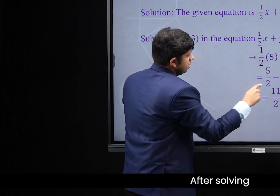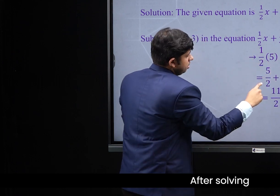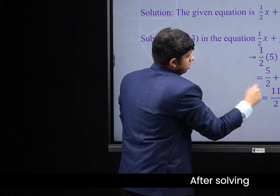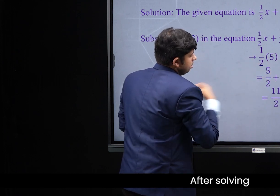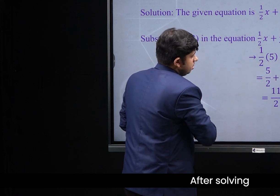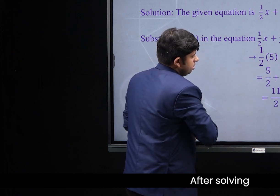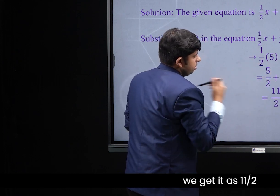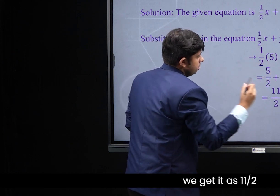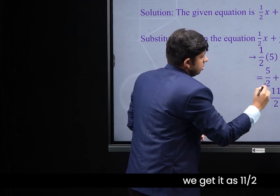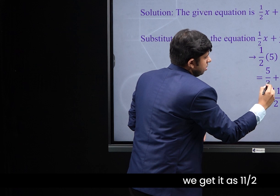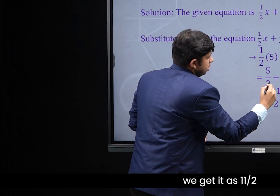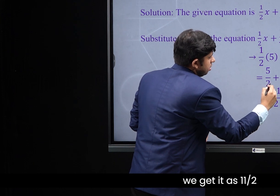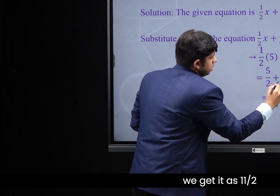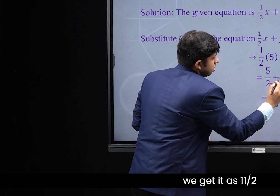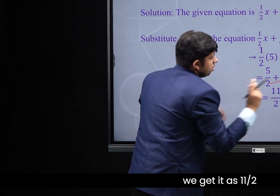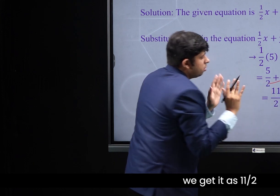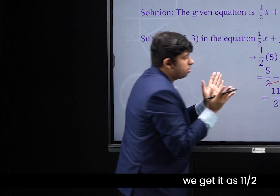After solving, we get it as 11 by 2,